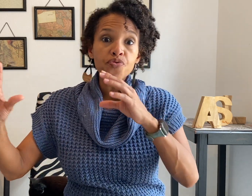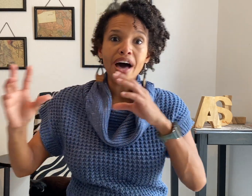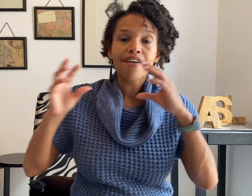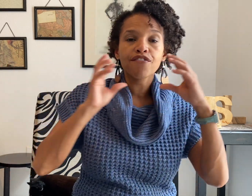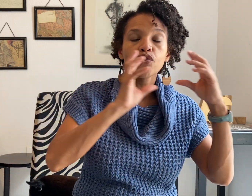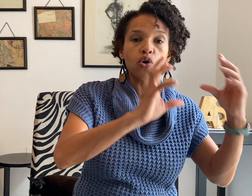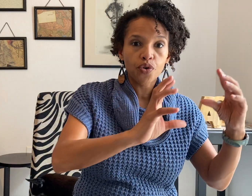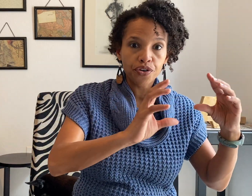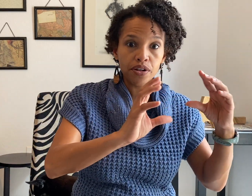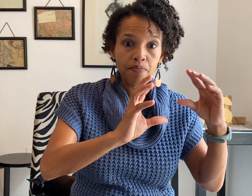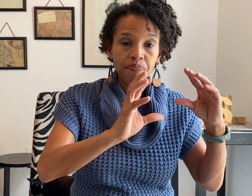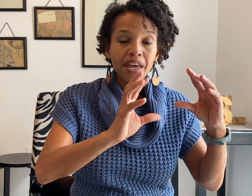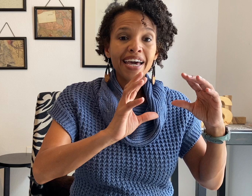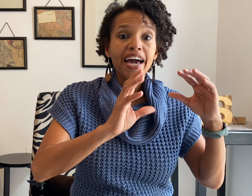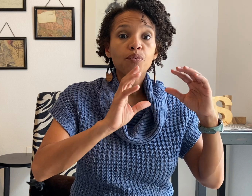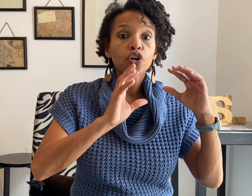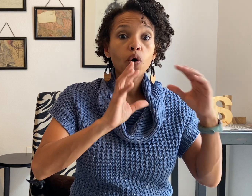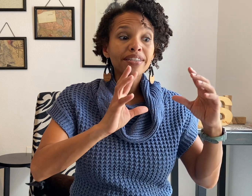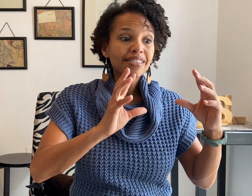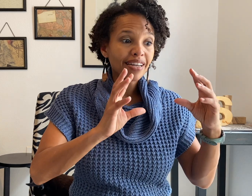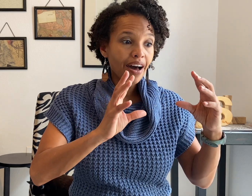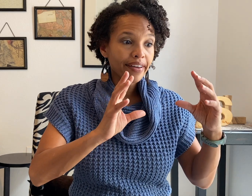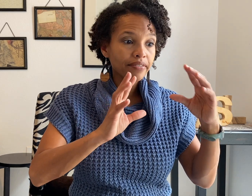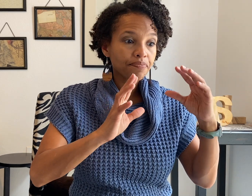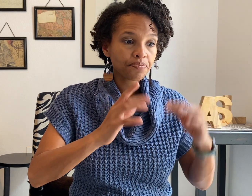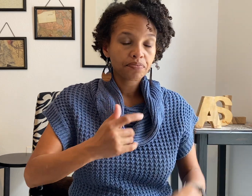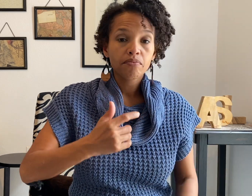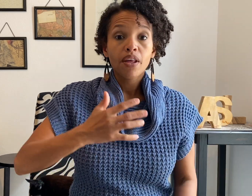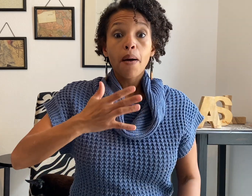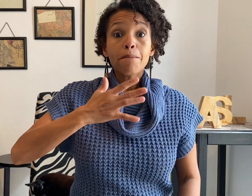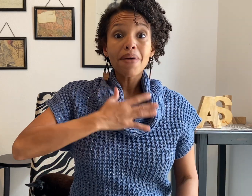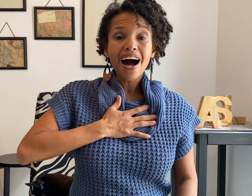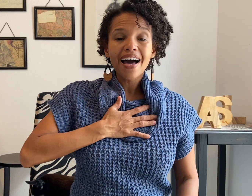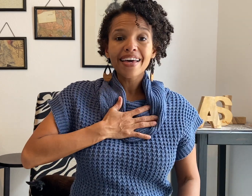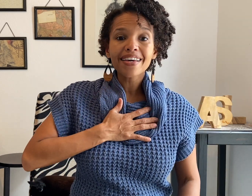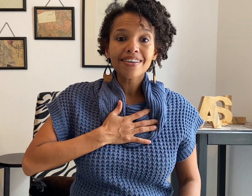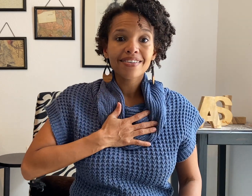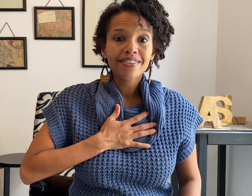that forward and we're going to sign my